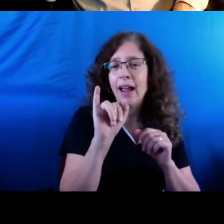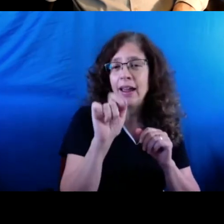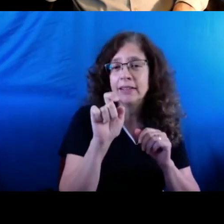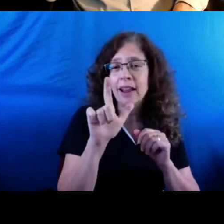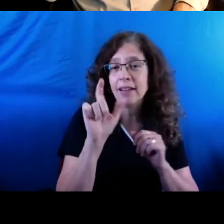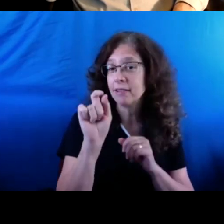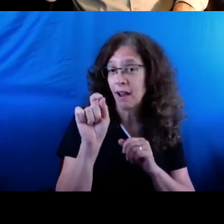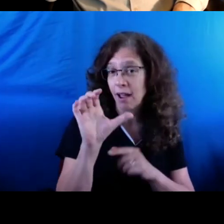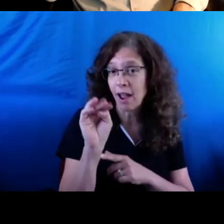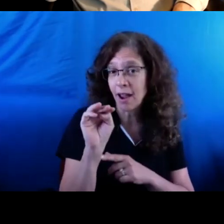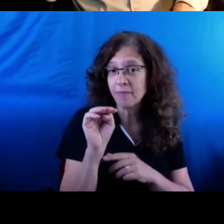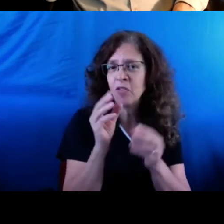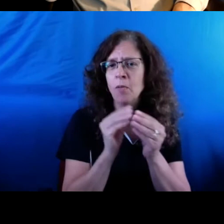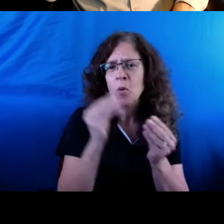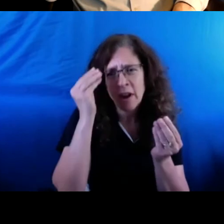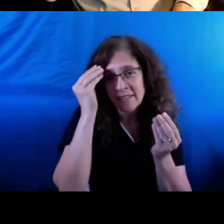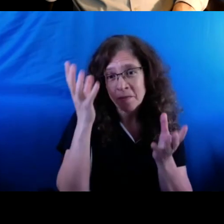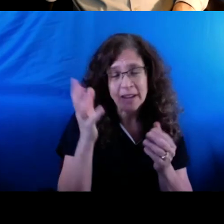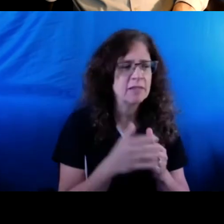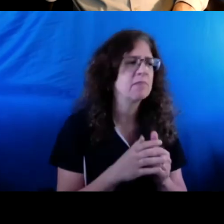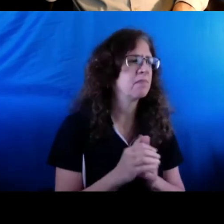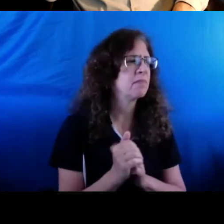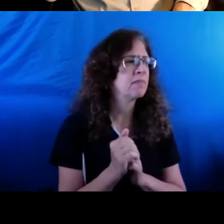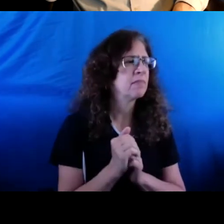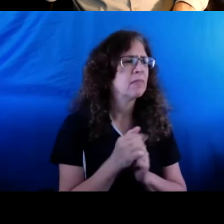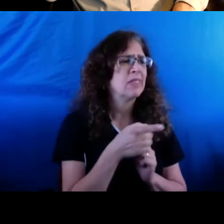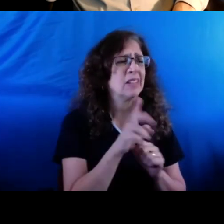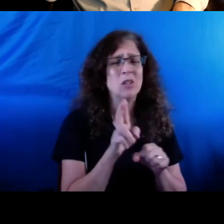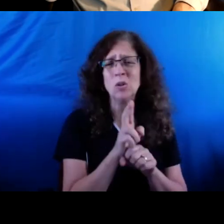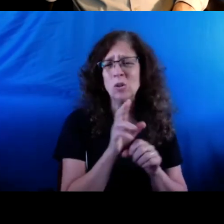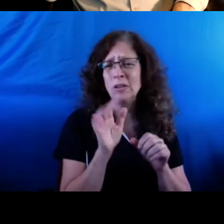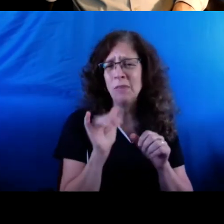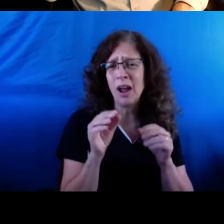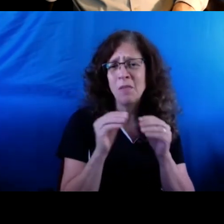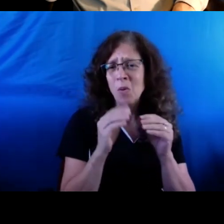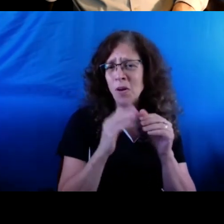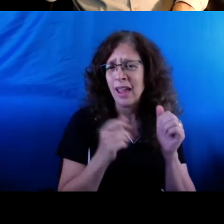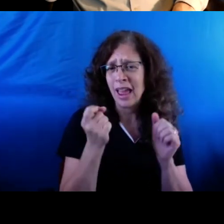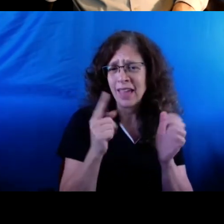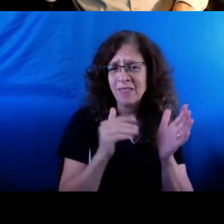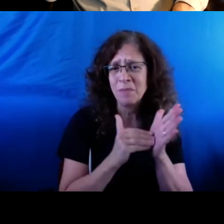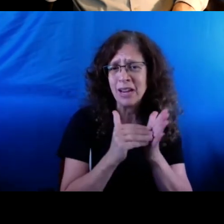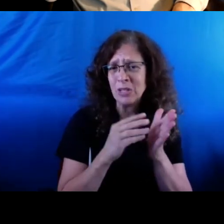It's on the internet, IXL.com. You can go there for more information.